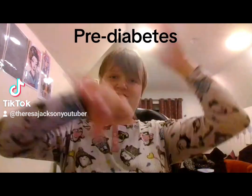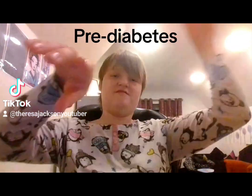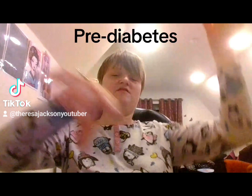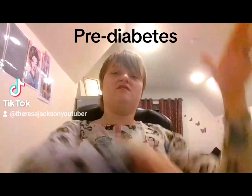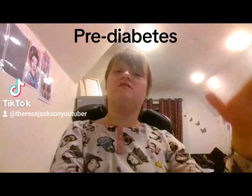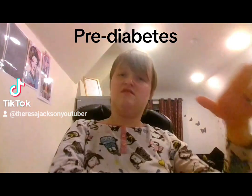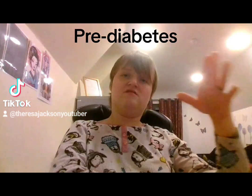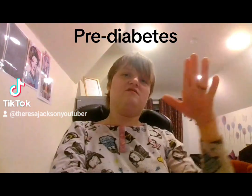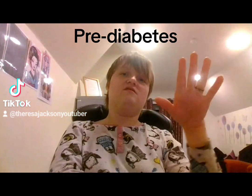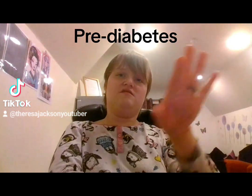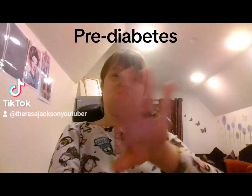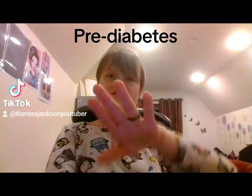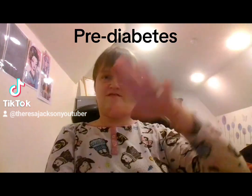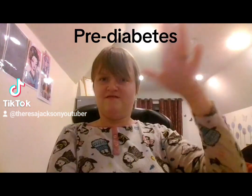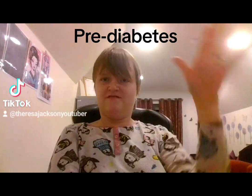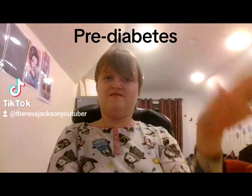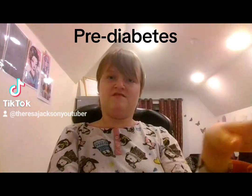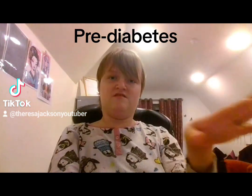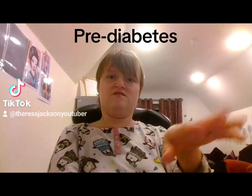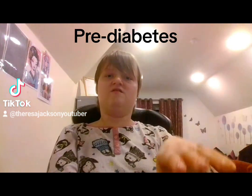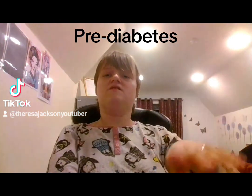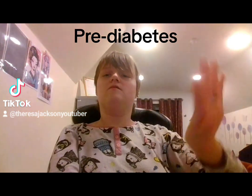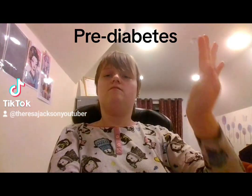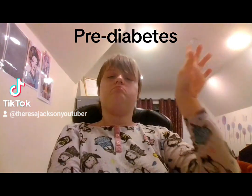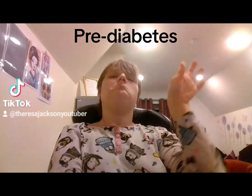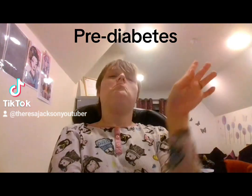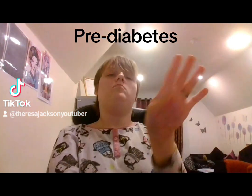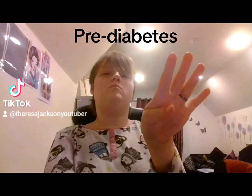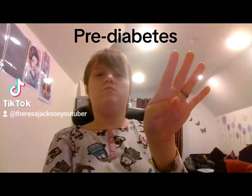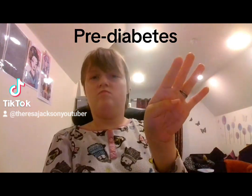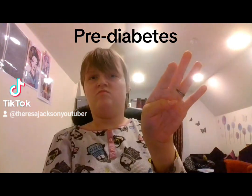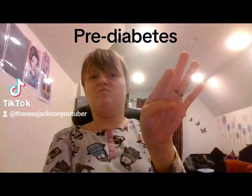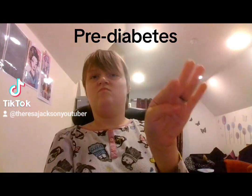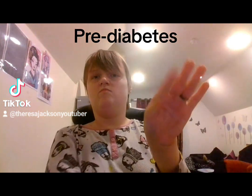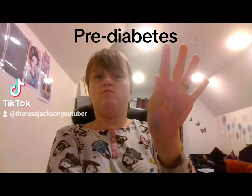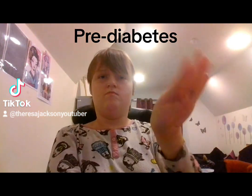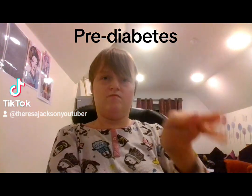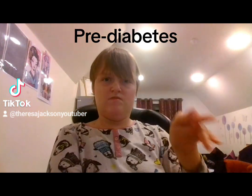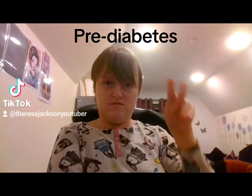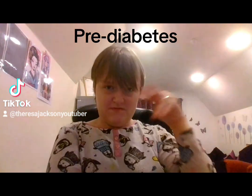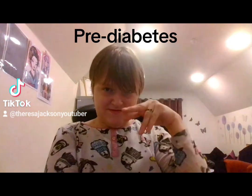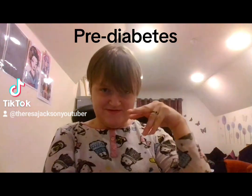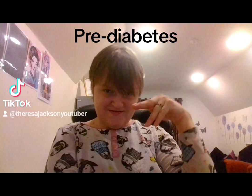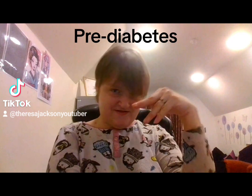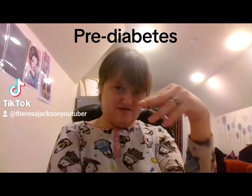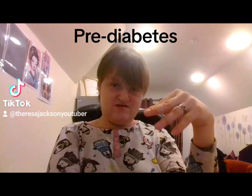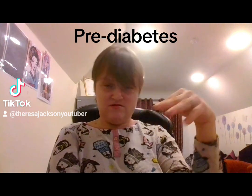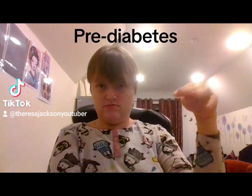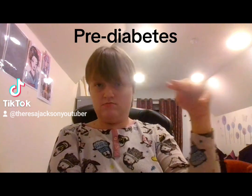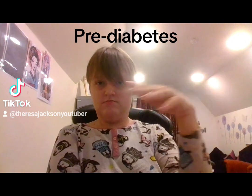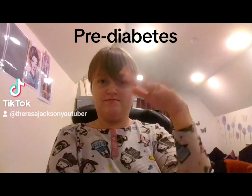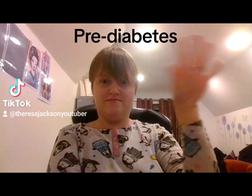sugar levels. This can include impaired fasting glucose,